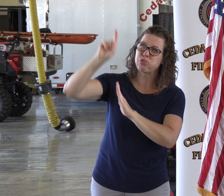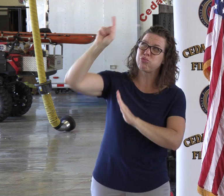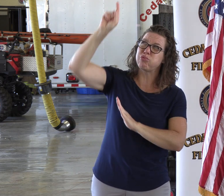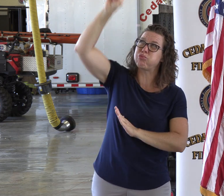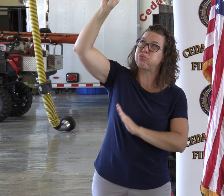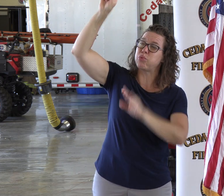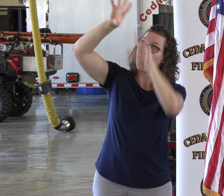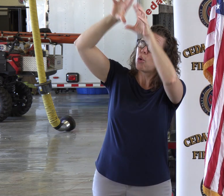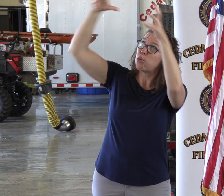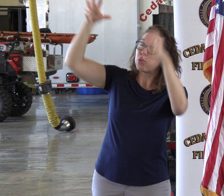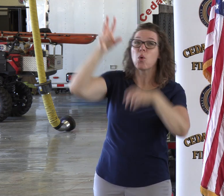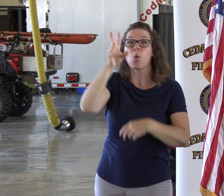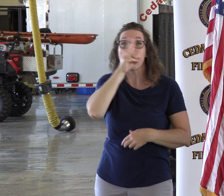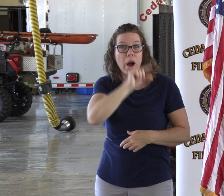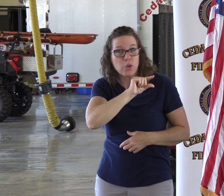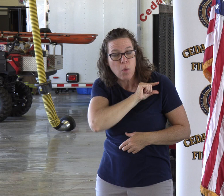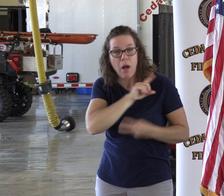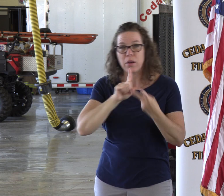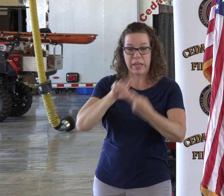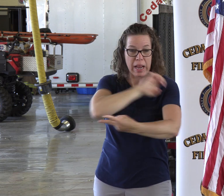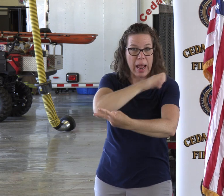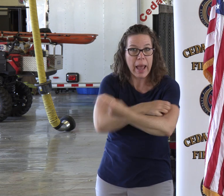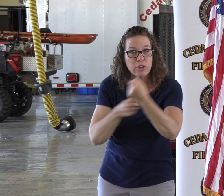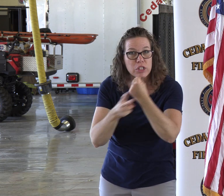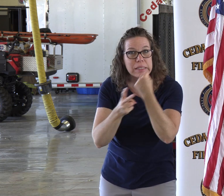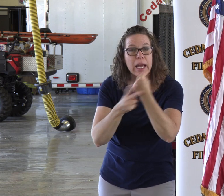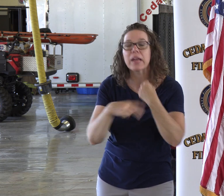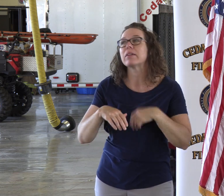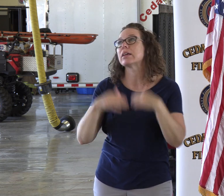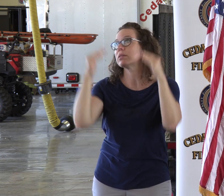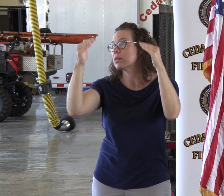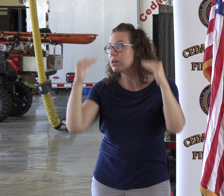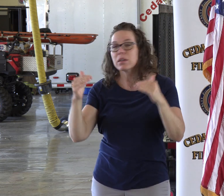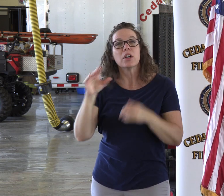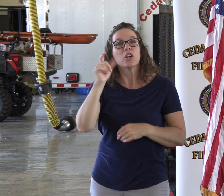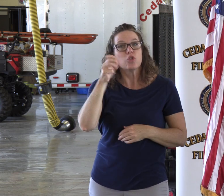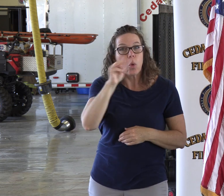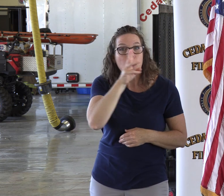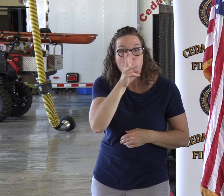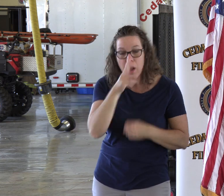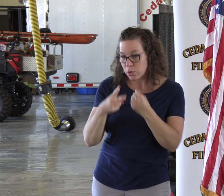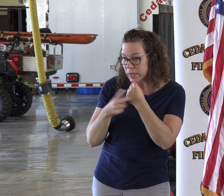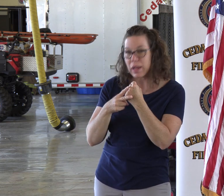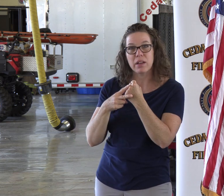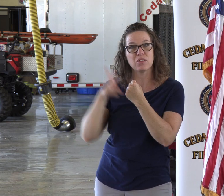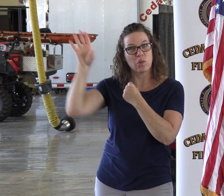of benefits in terms of water quality, energy savings, stormwater retention